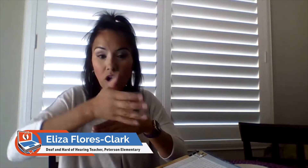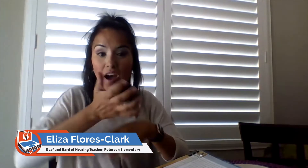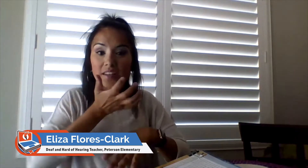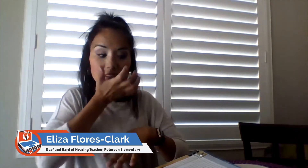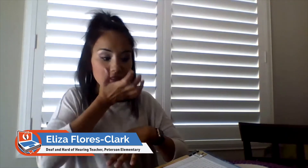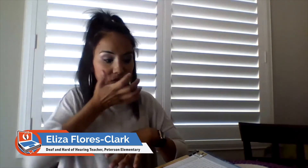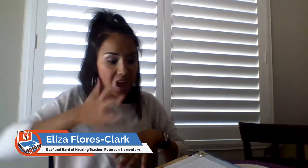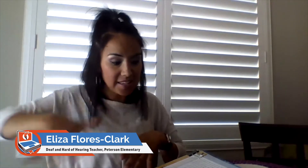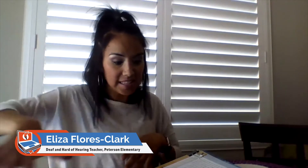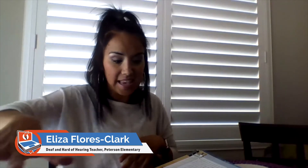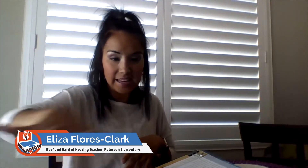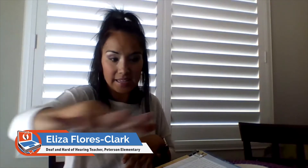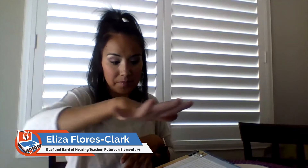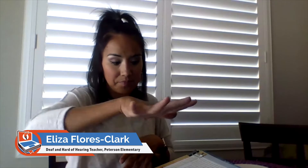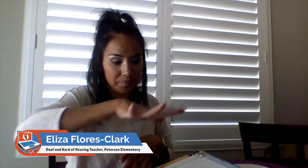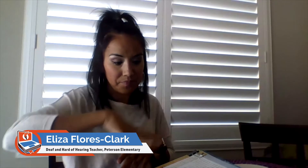across the grassland.